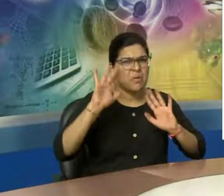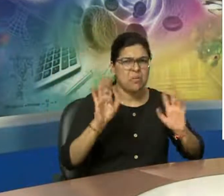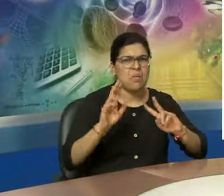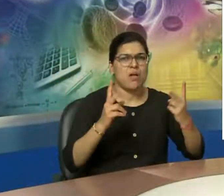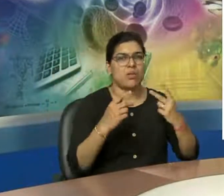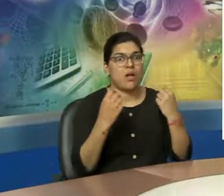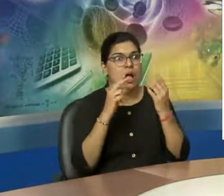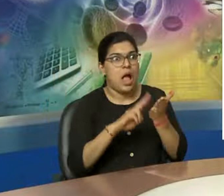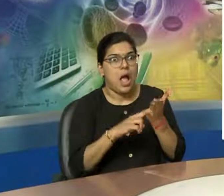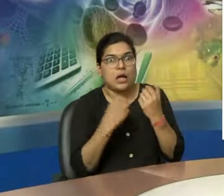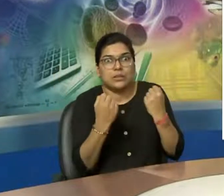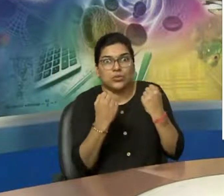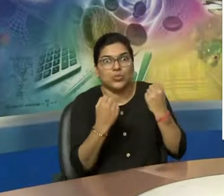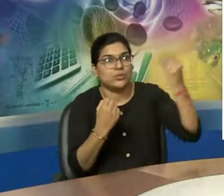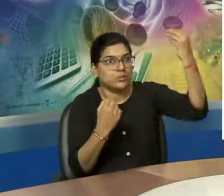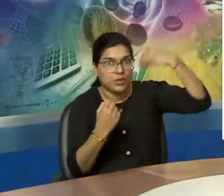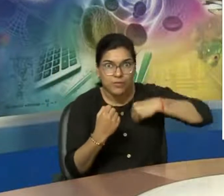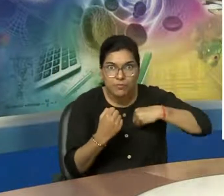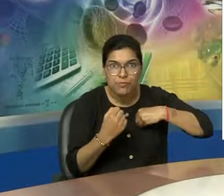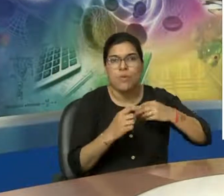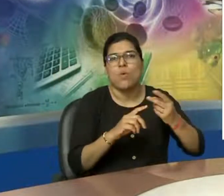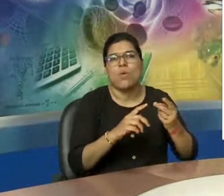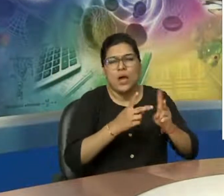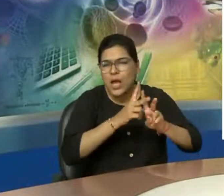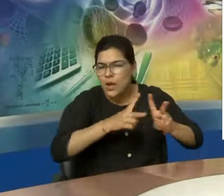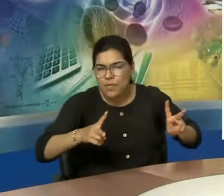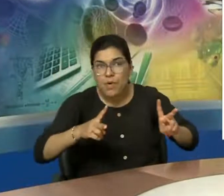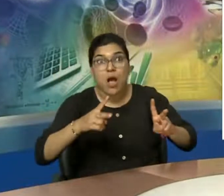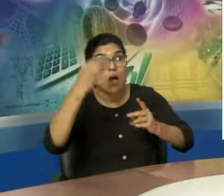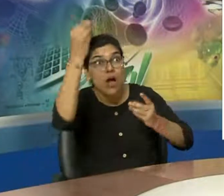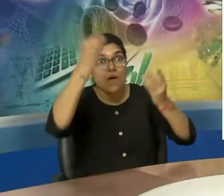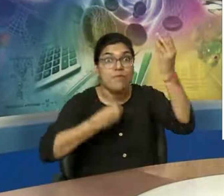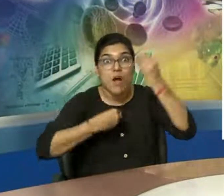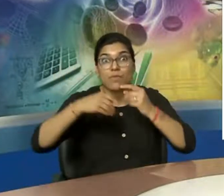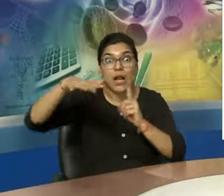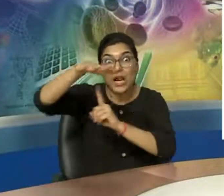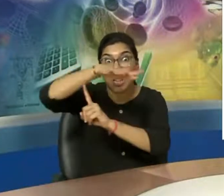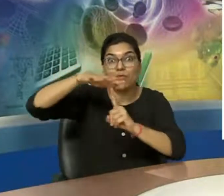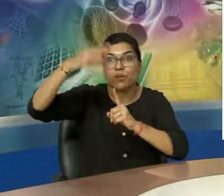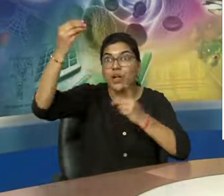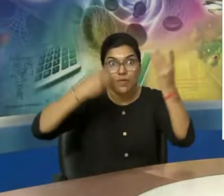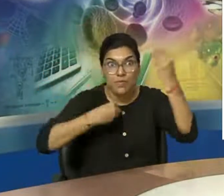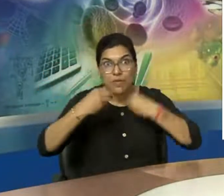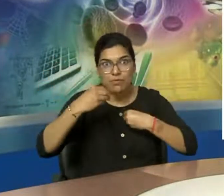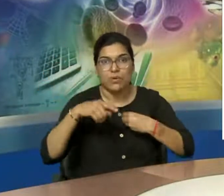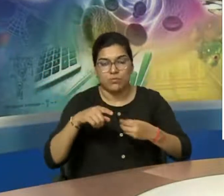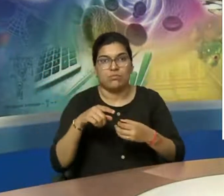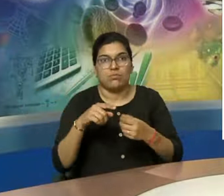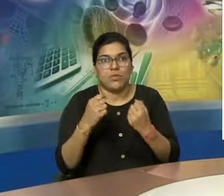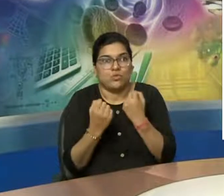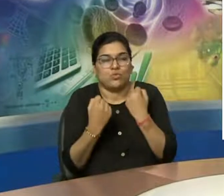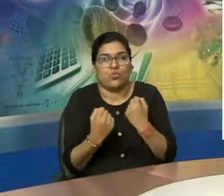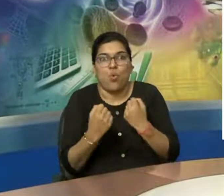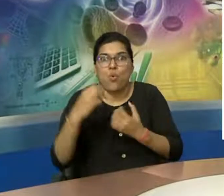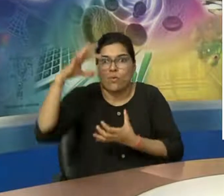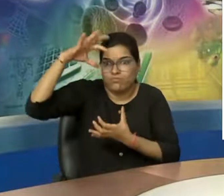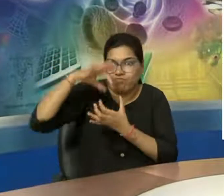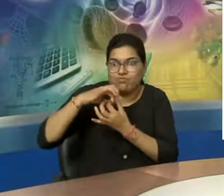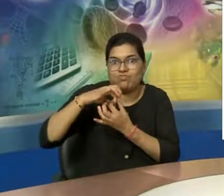need sunshine. Tall trees, short trees, shrubs, bushes and grass, all are the parts of